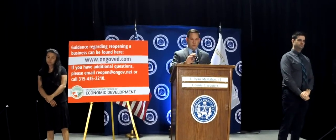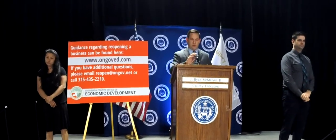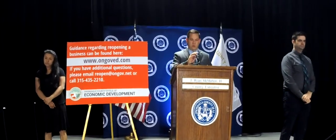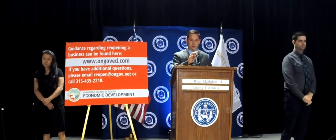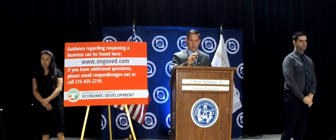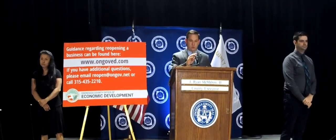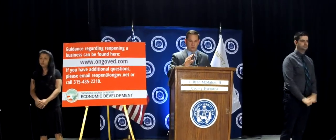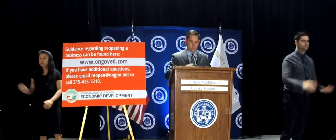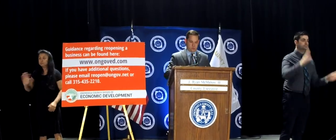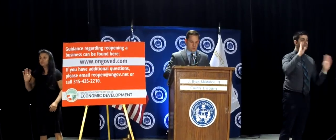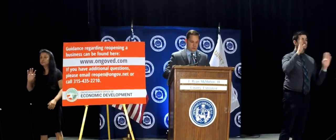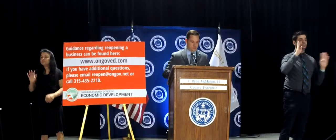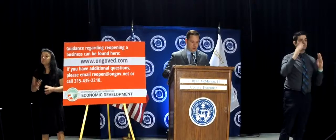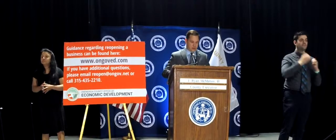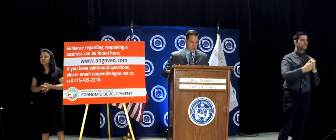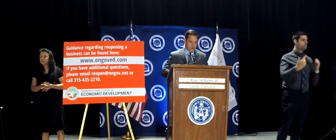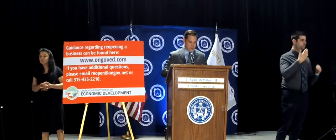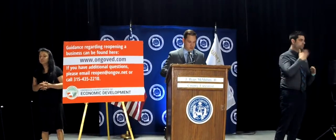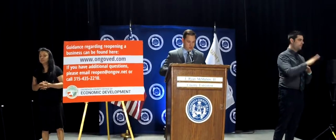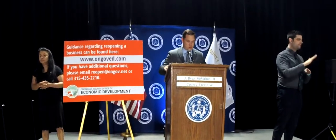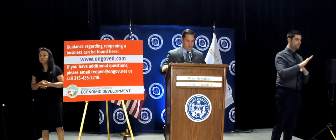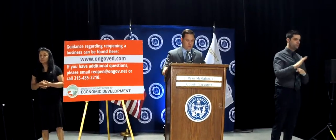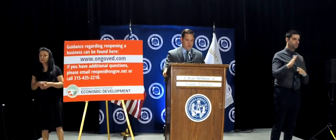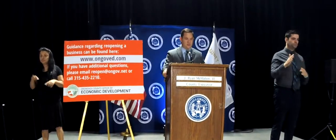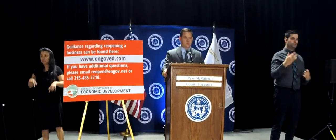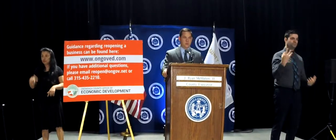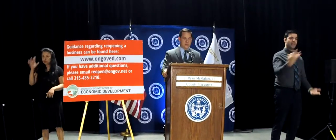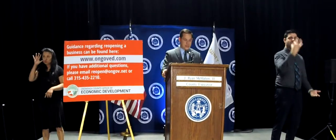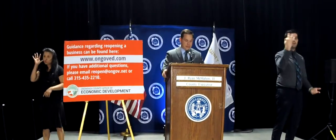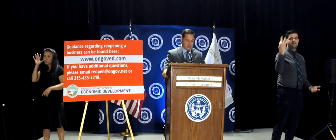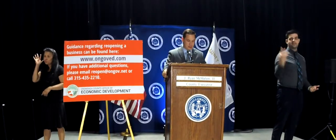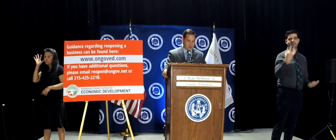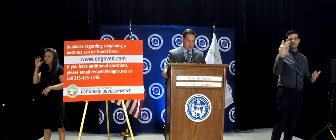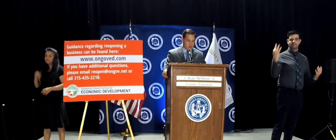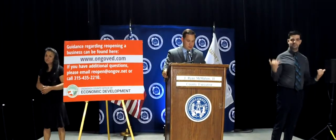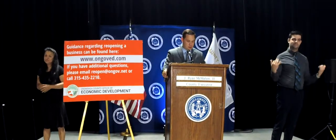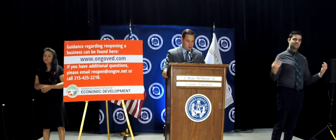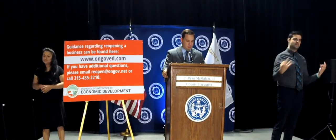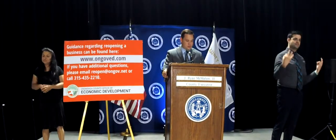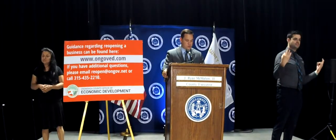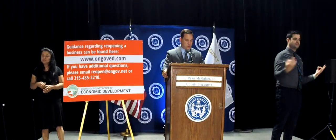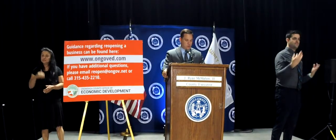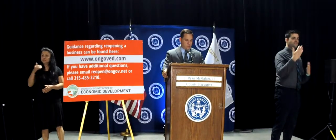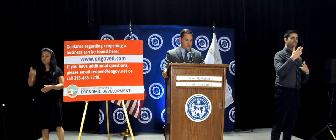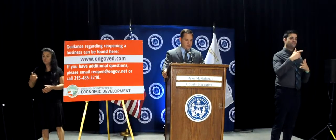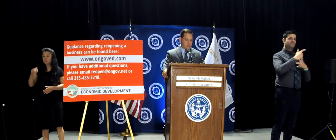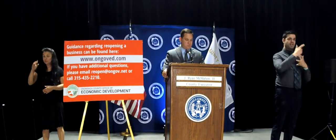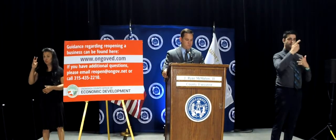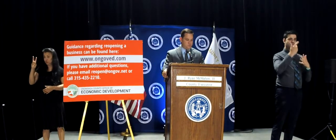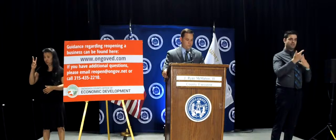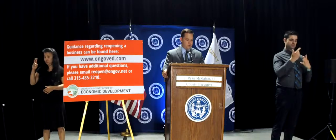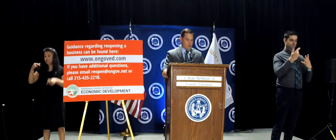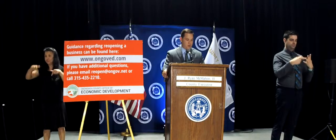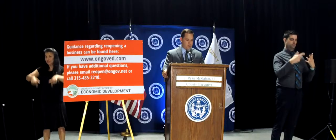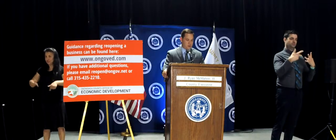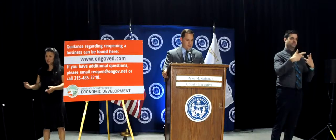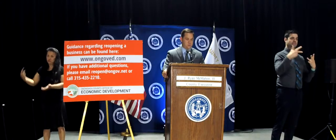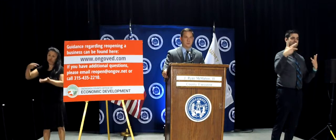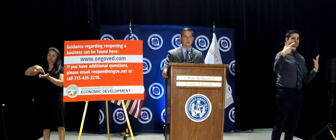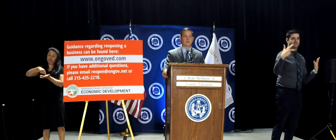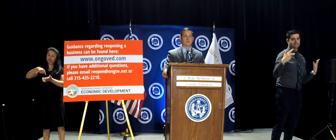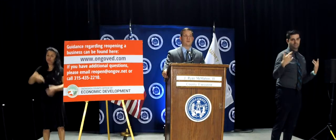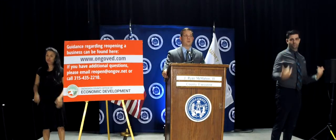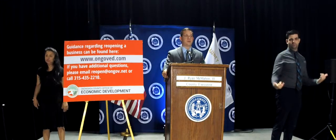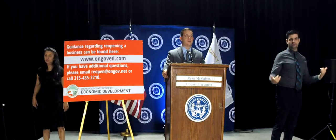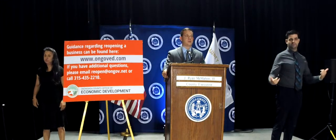Hello, everyone. Good afternoon on this Friday, Phase 3 day. Let's go over some